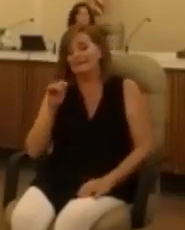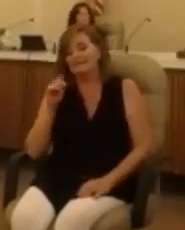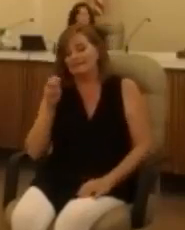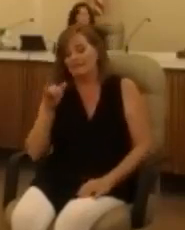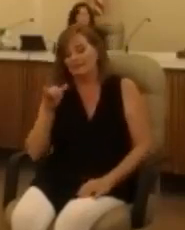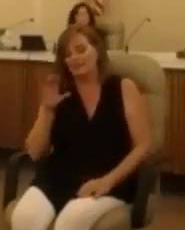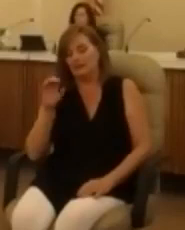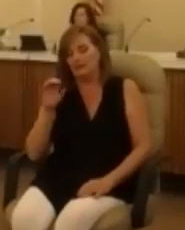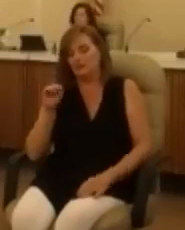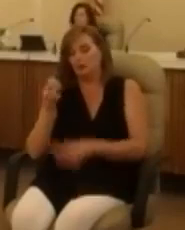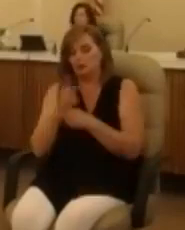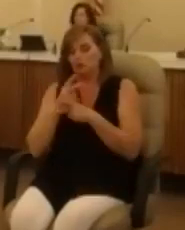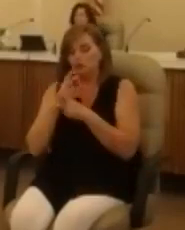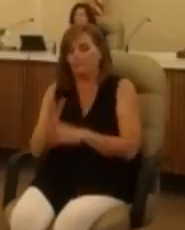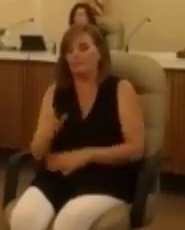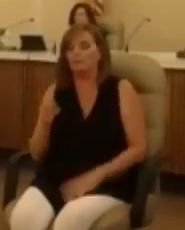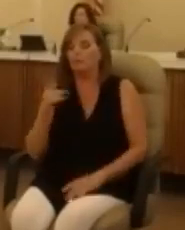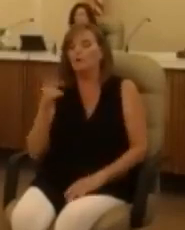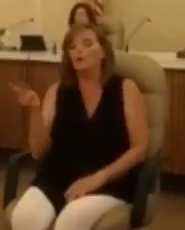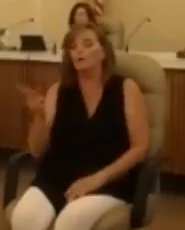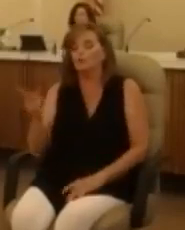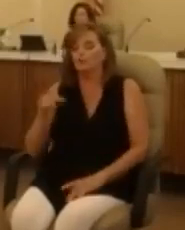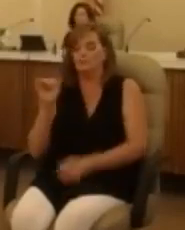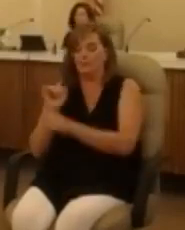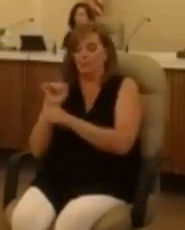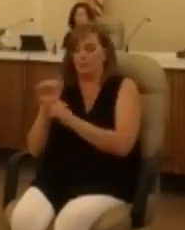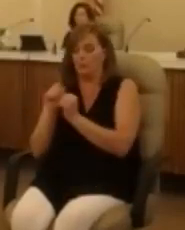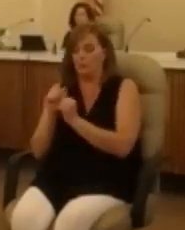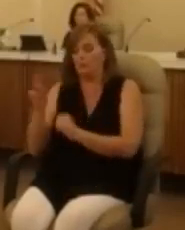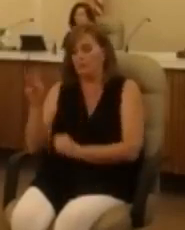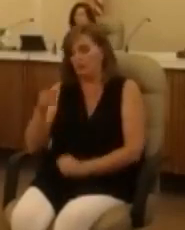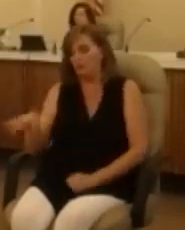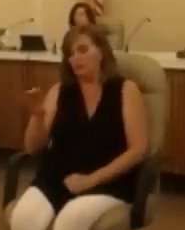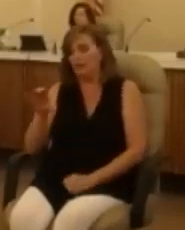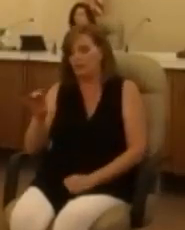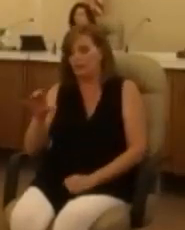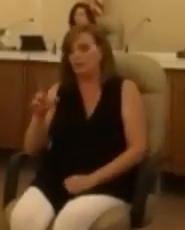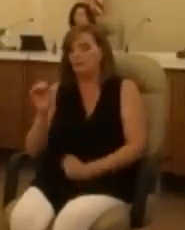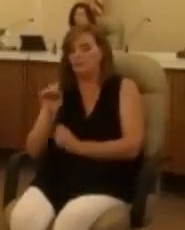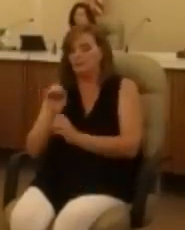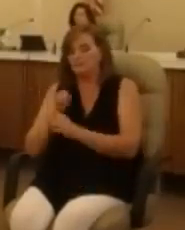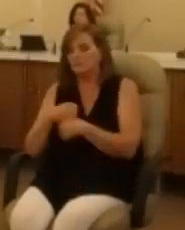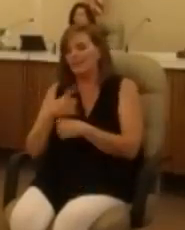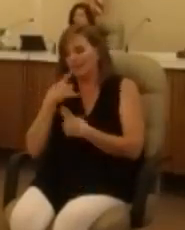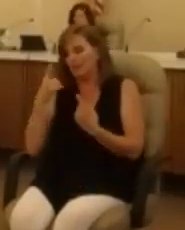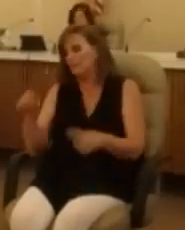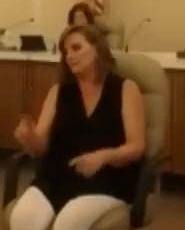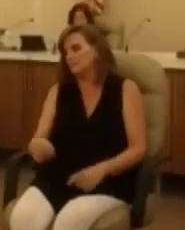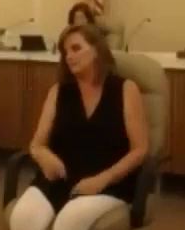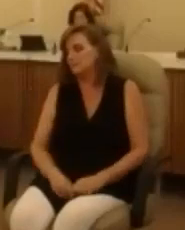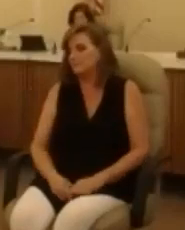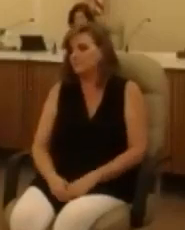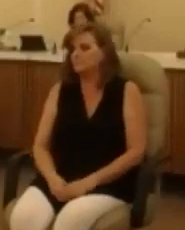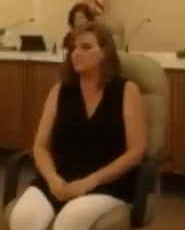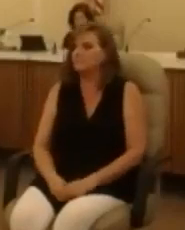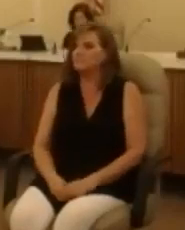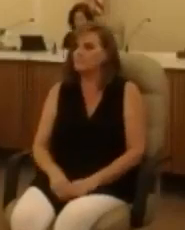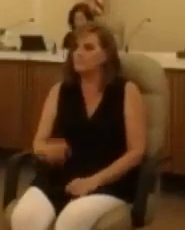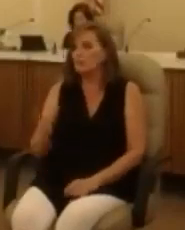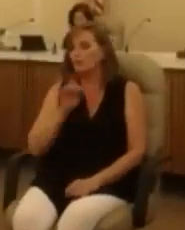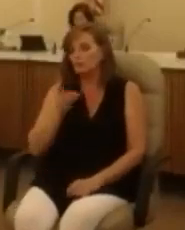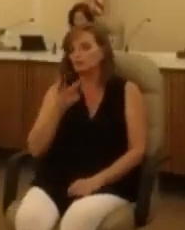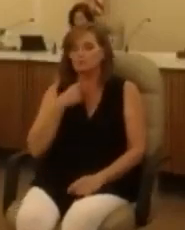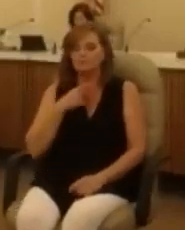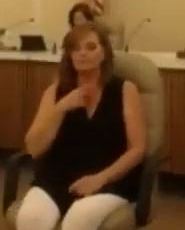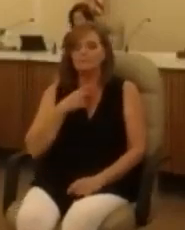the county and myself to essentially work to make that happen. So we should be seeing